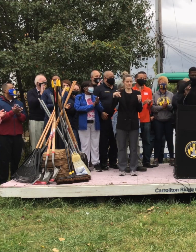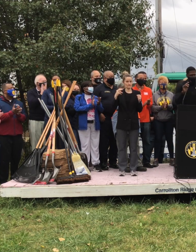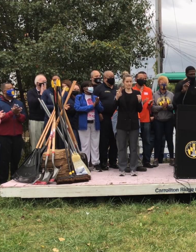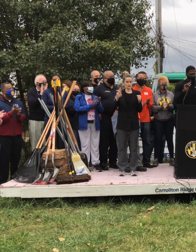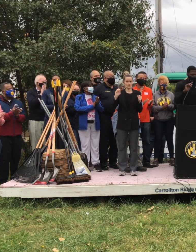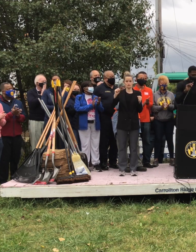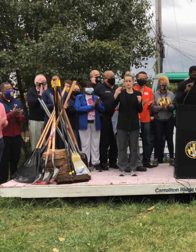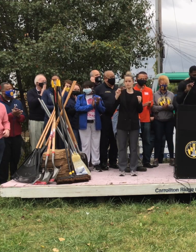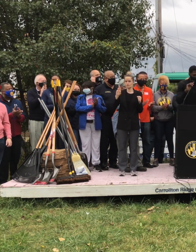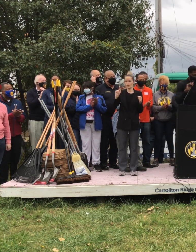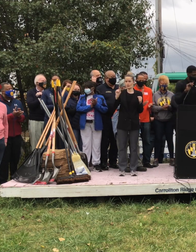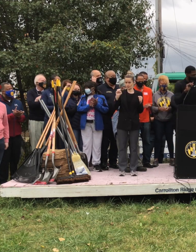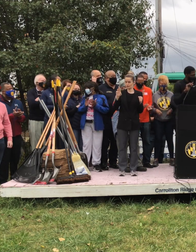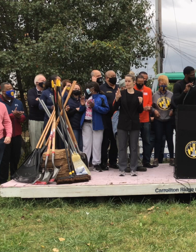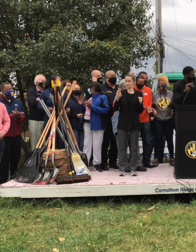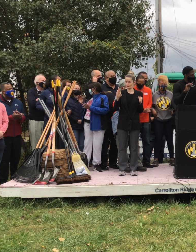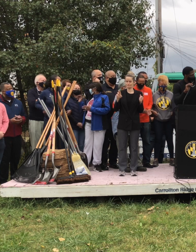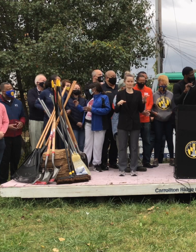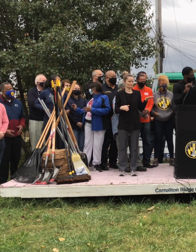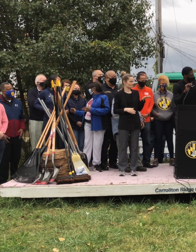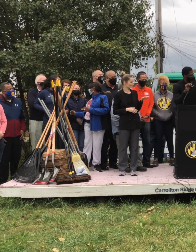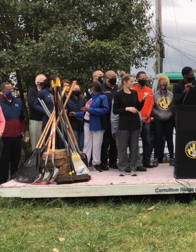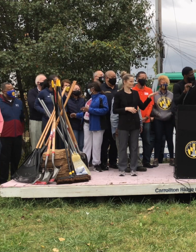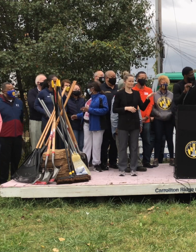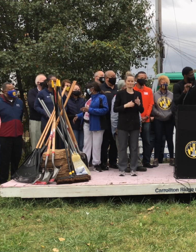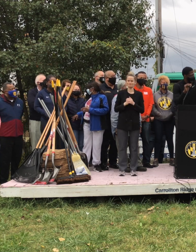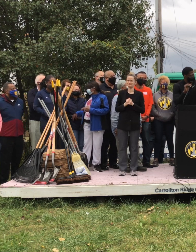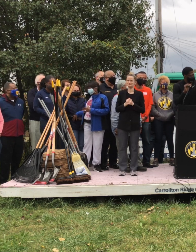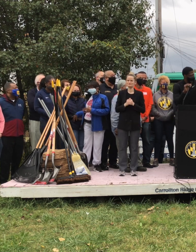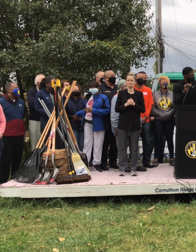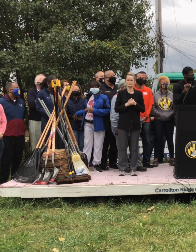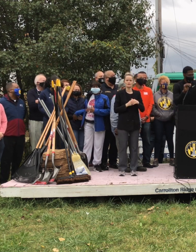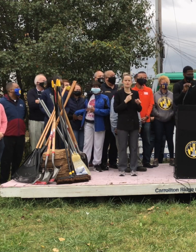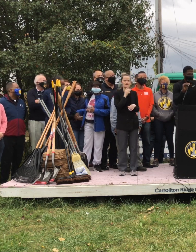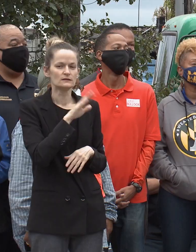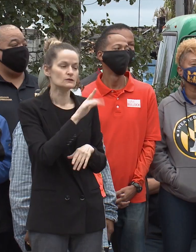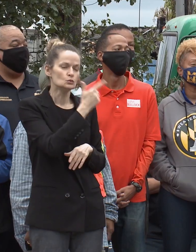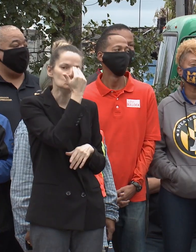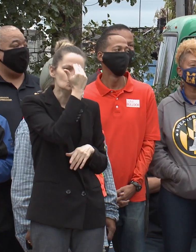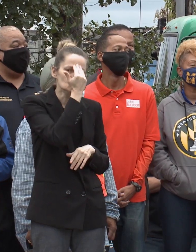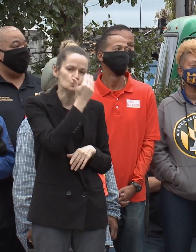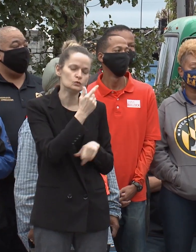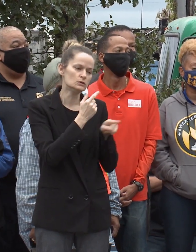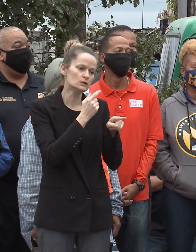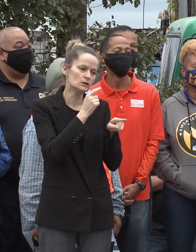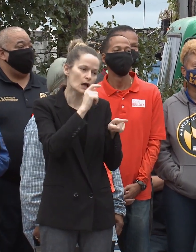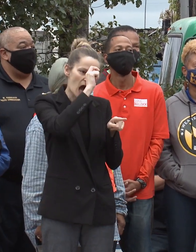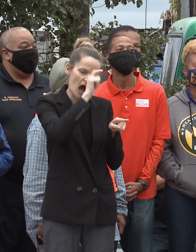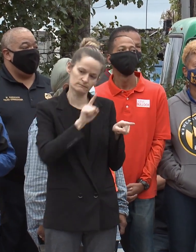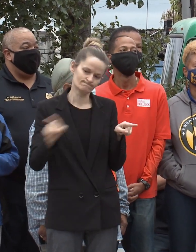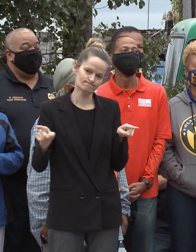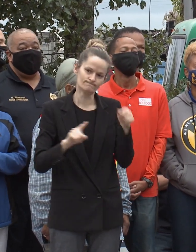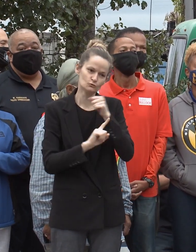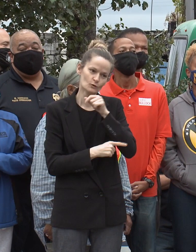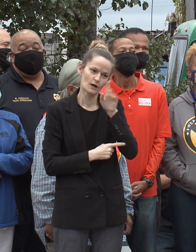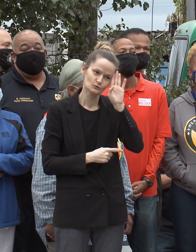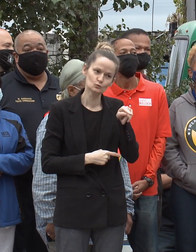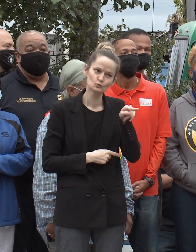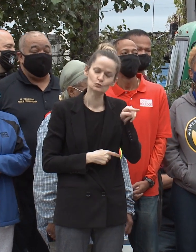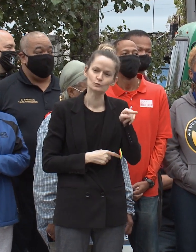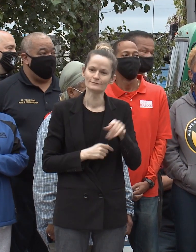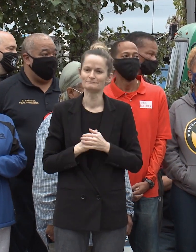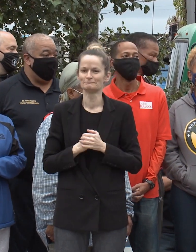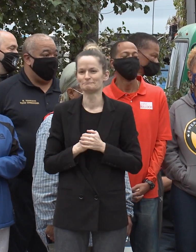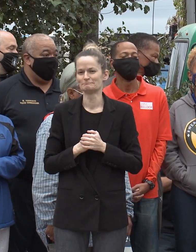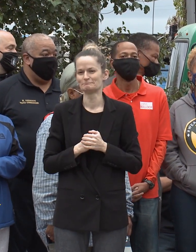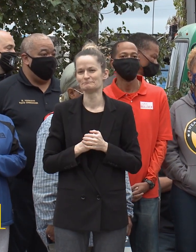You had to know that hat was going in the trash. Director. Good morning,